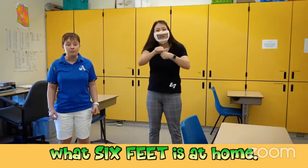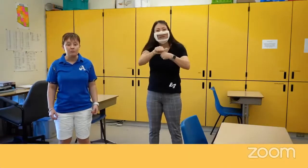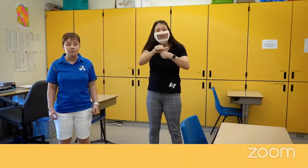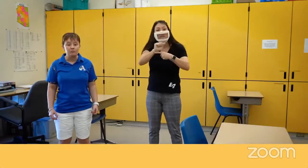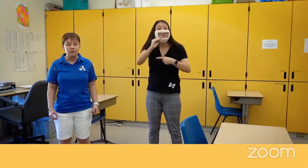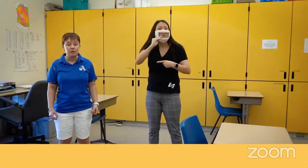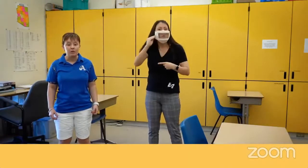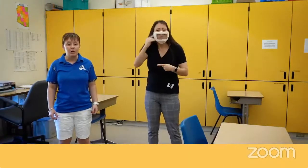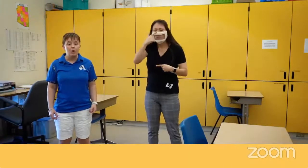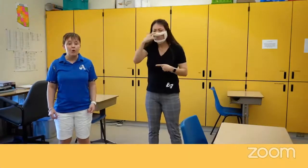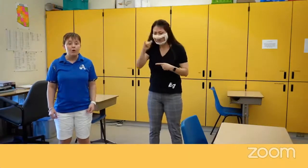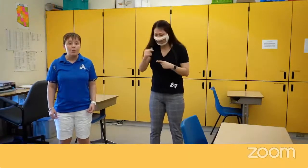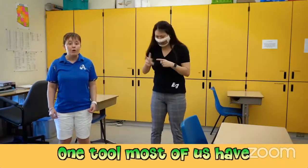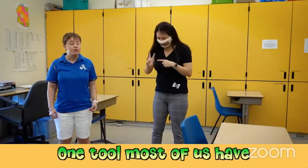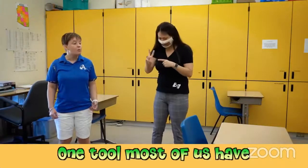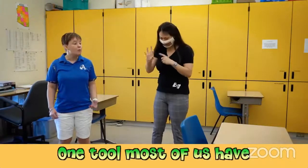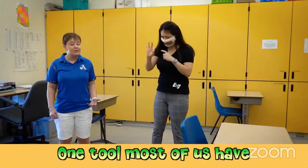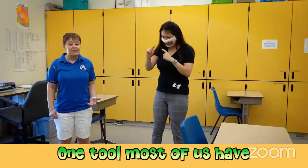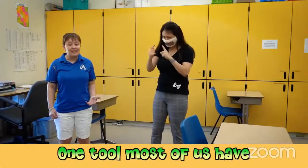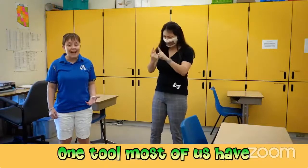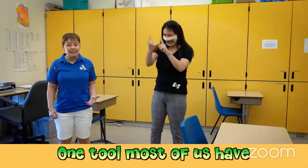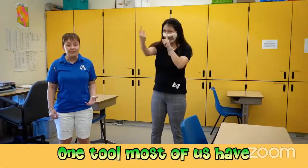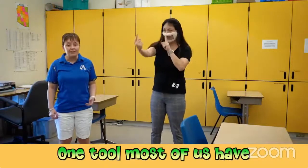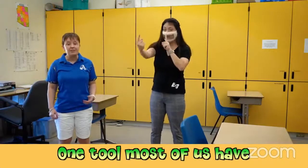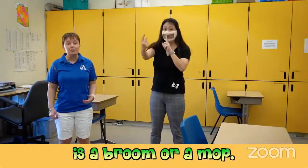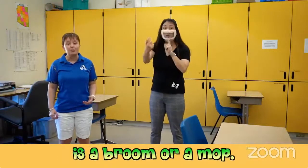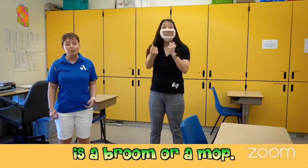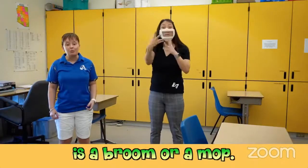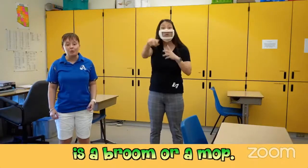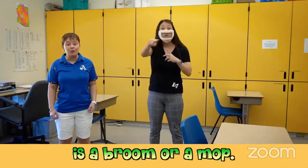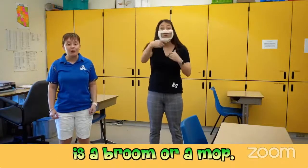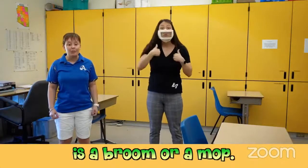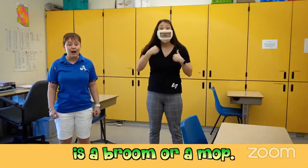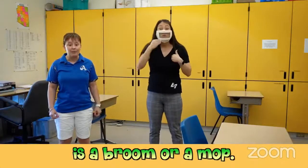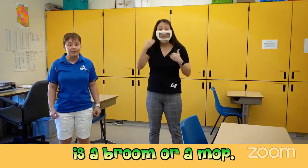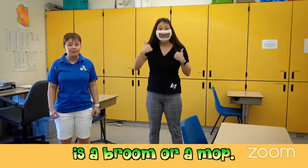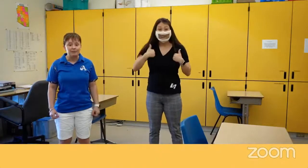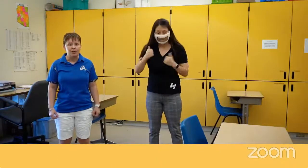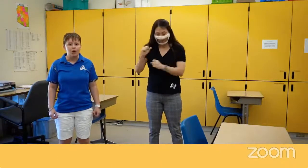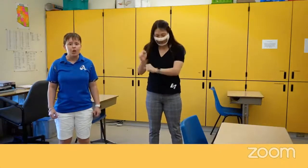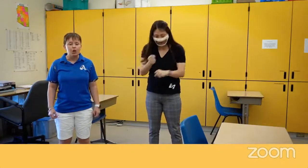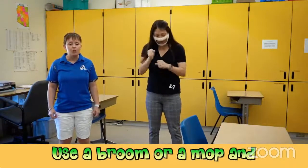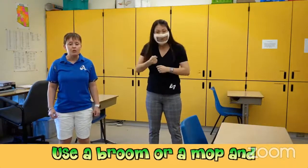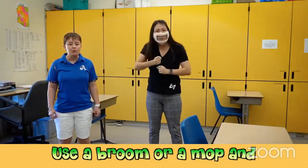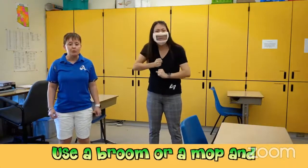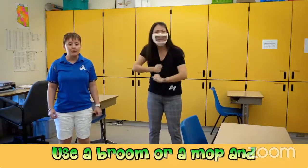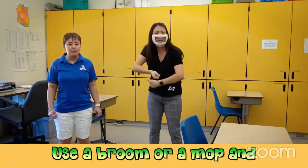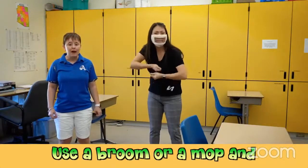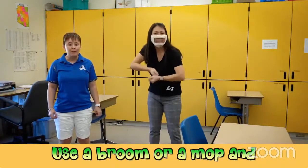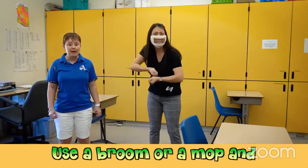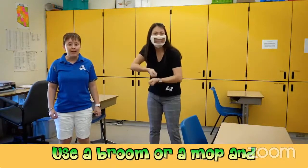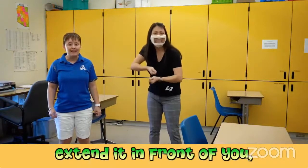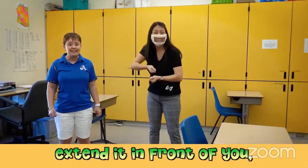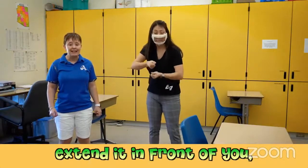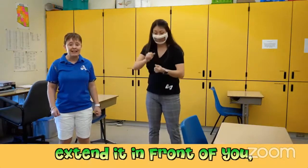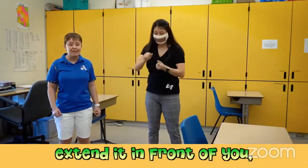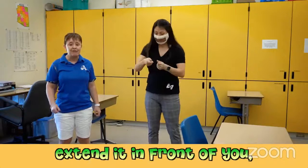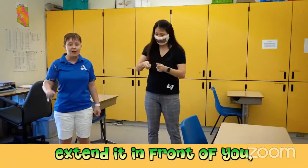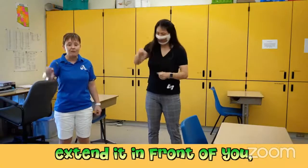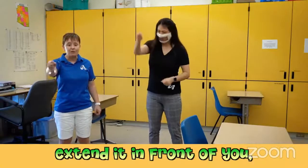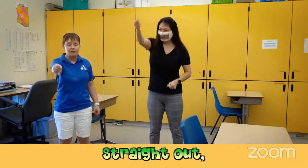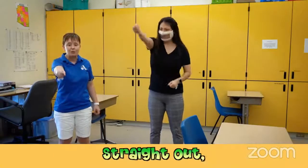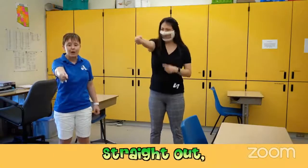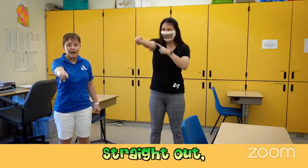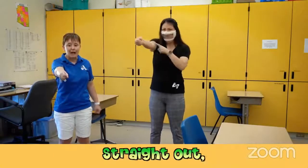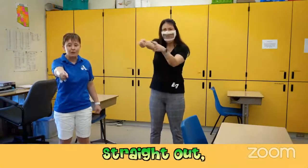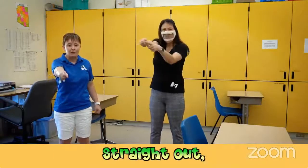home. One tool most of us have is a broom or a mop. Use a broom or a mop and extend it in